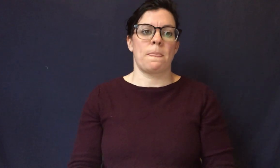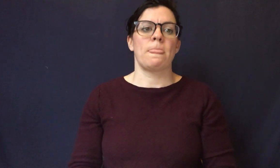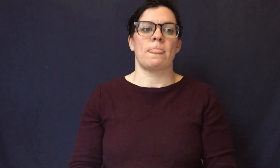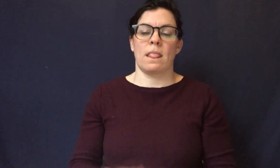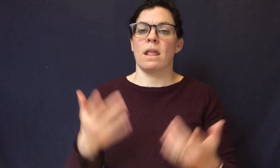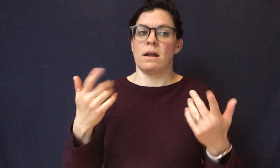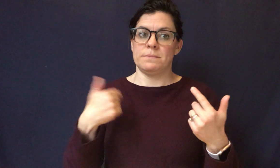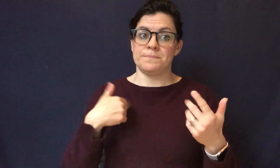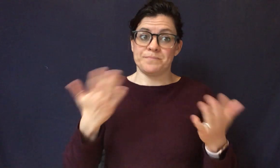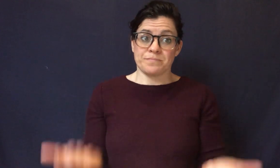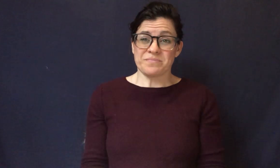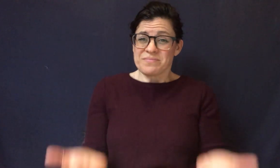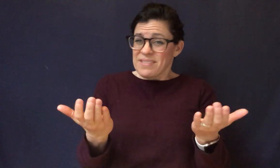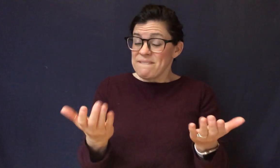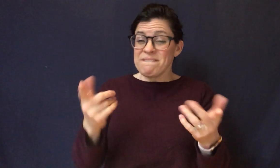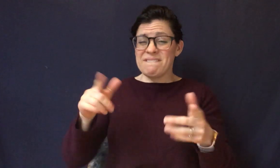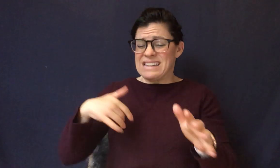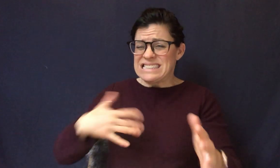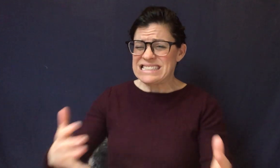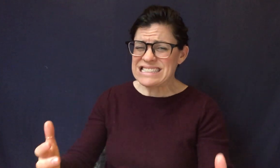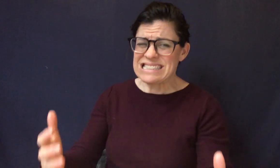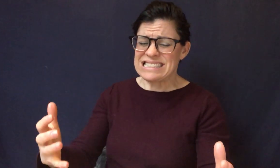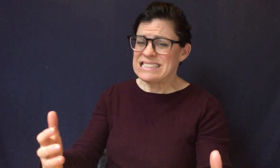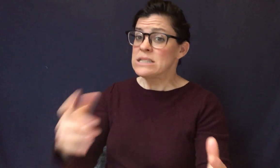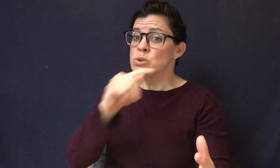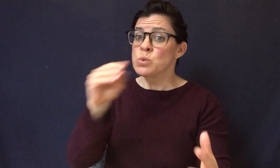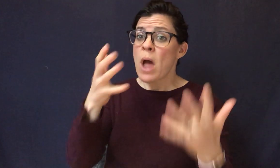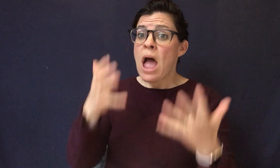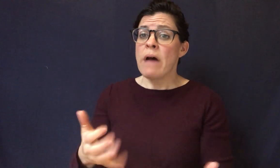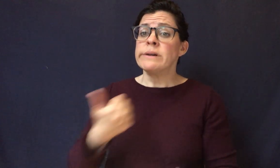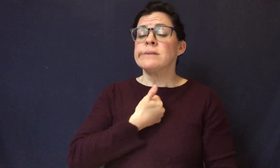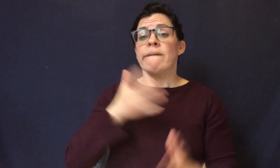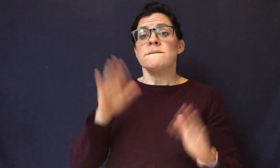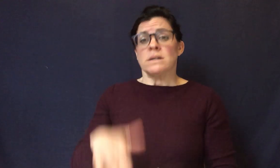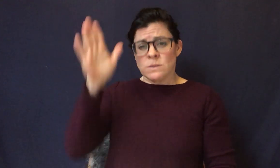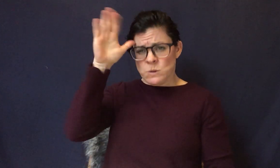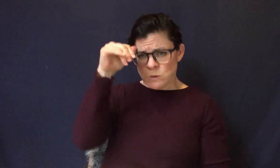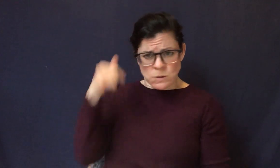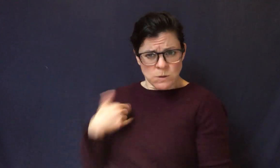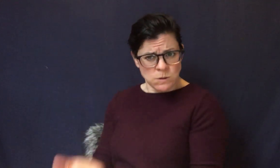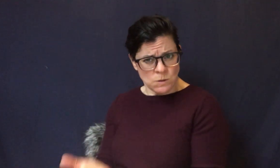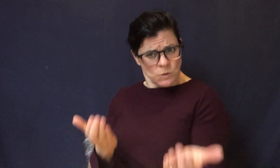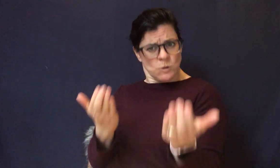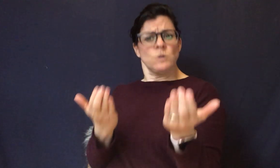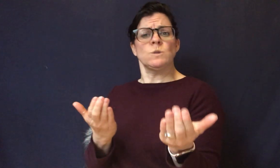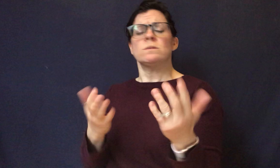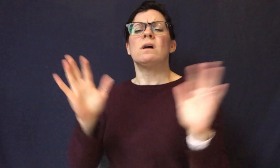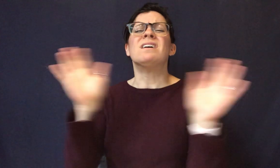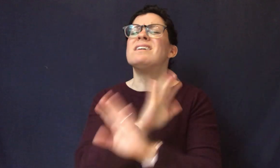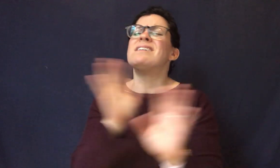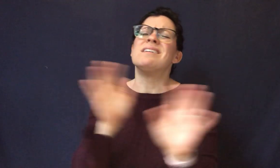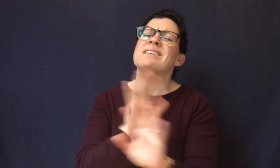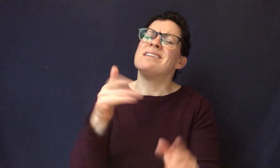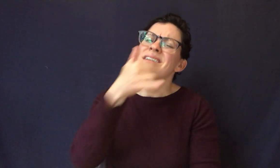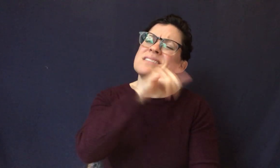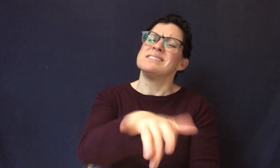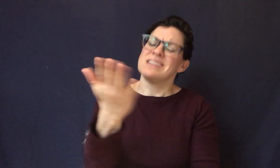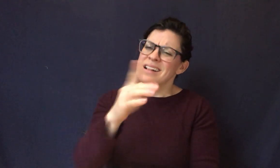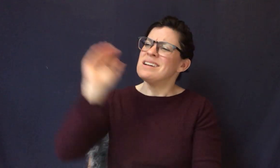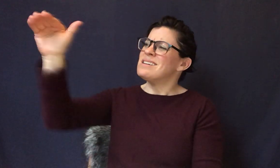somebody to help you do it. Okay? Don't be a hero. Use mechanical devices when available. All